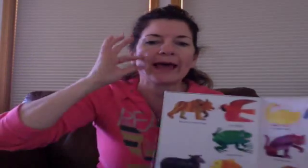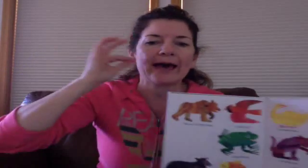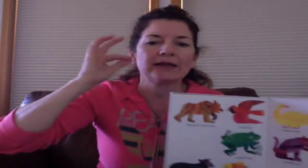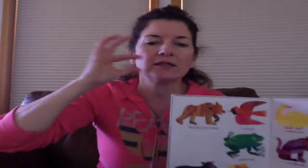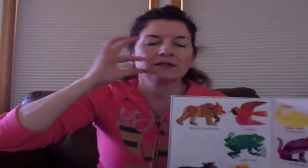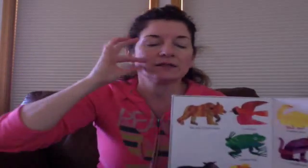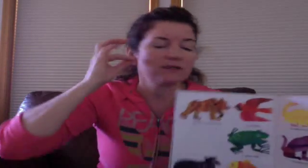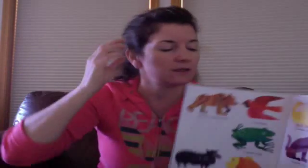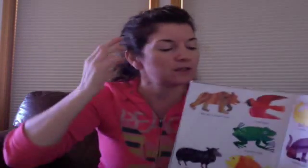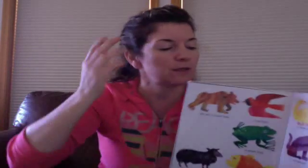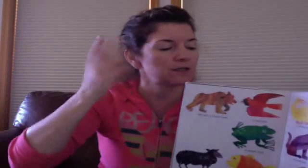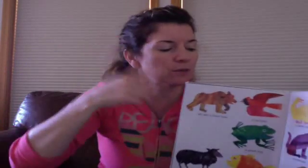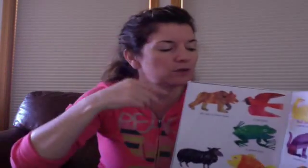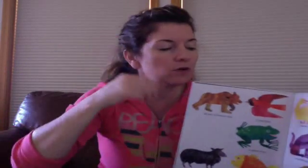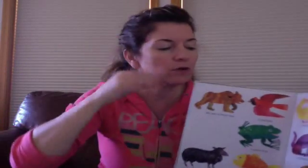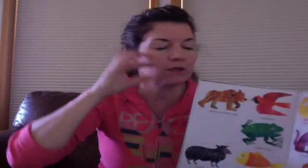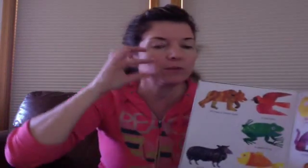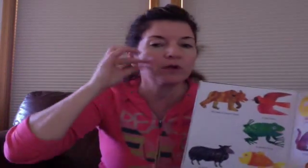cat, especially when you're holding a book.